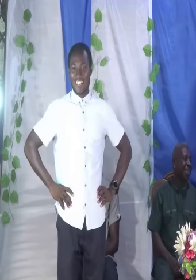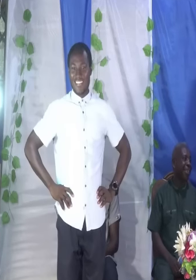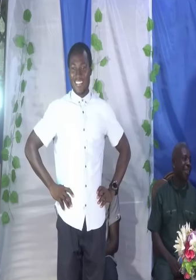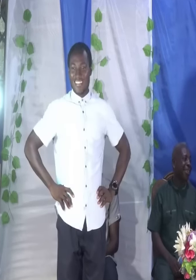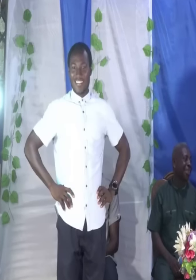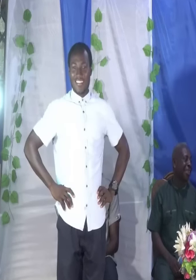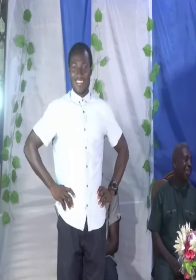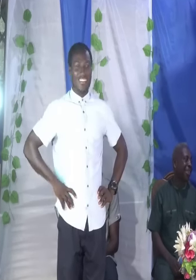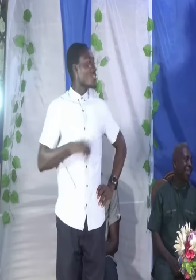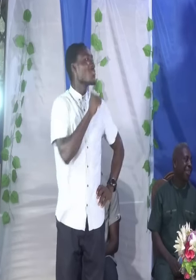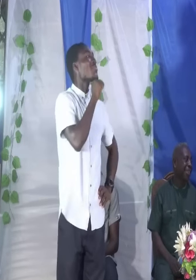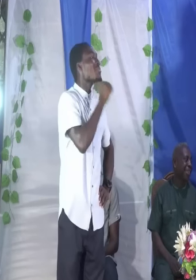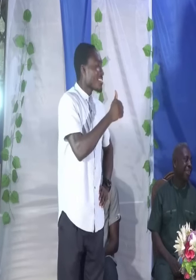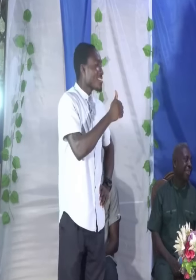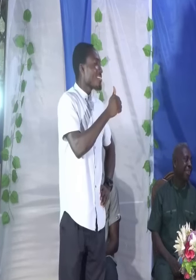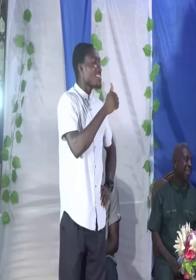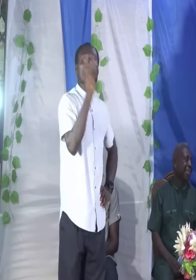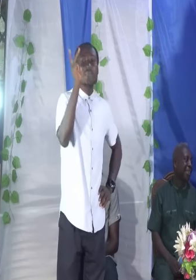politics